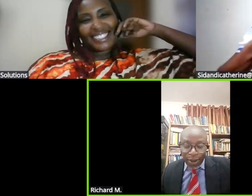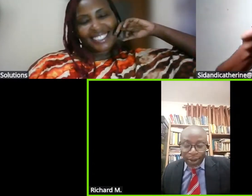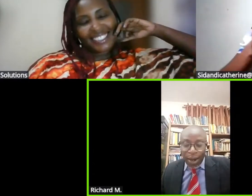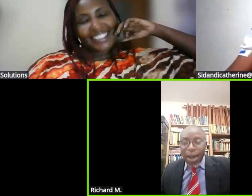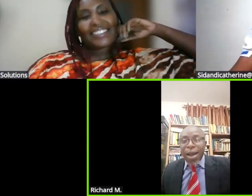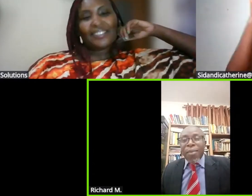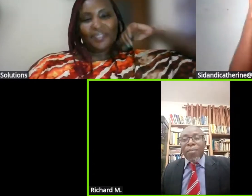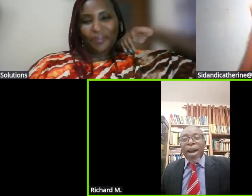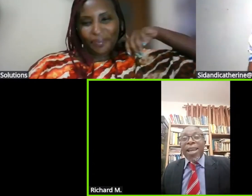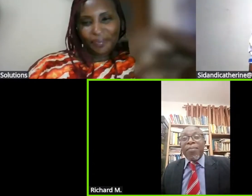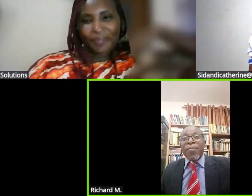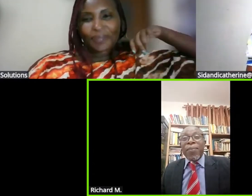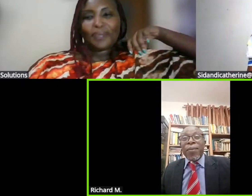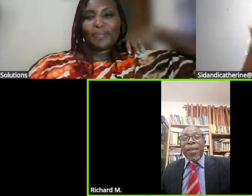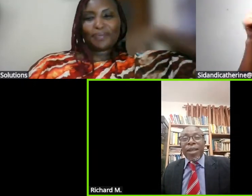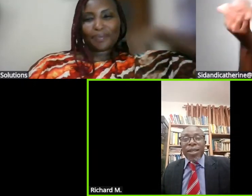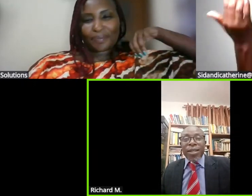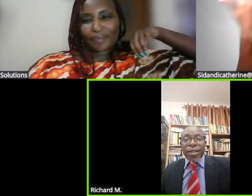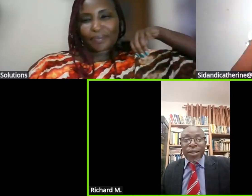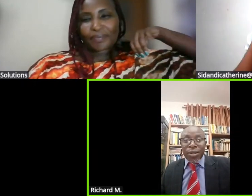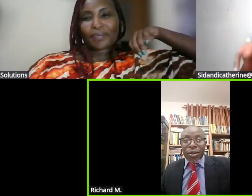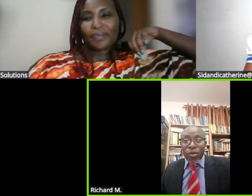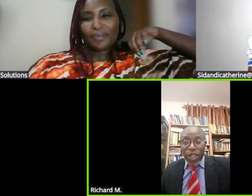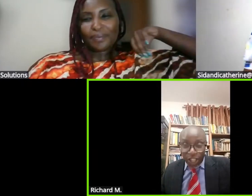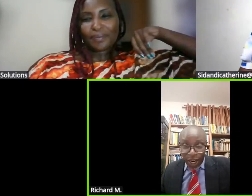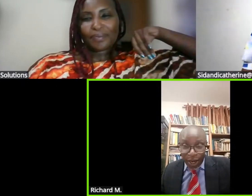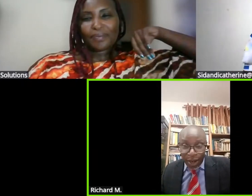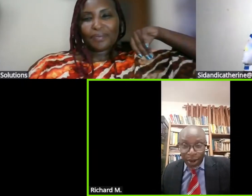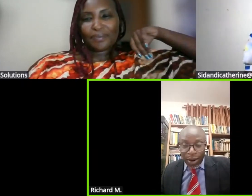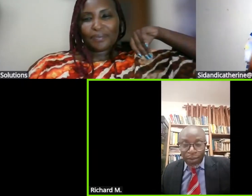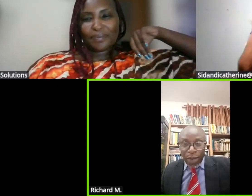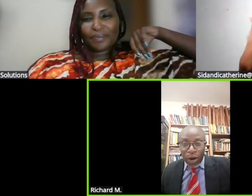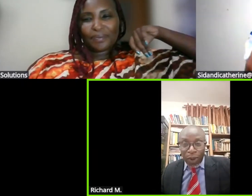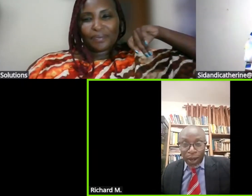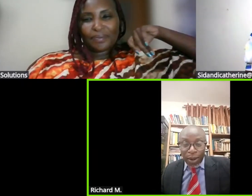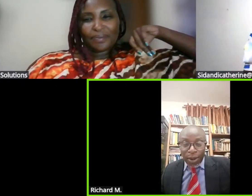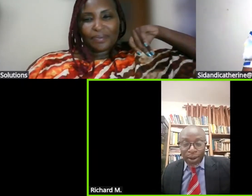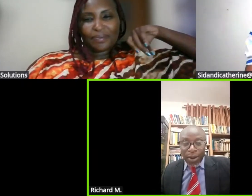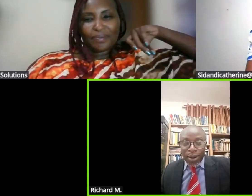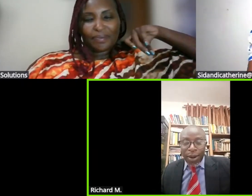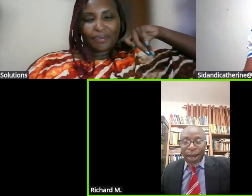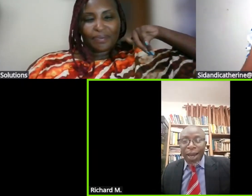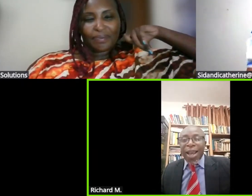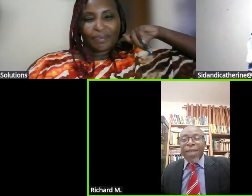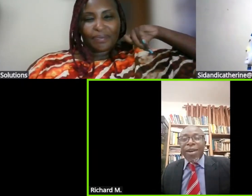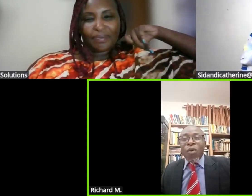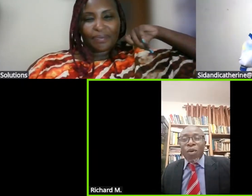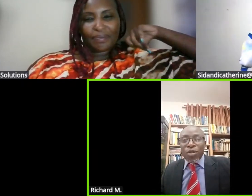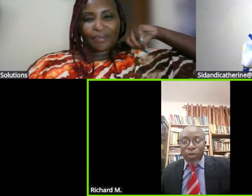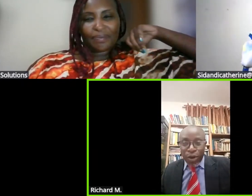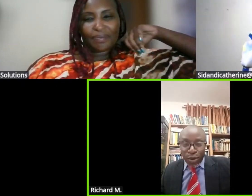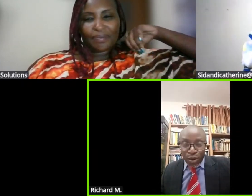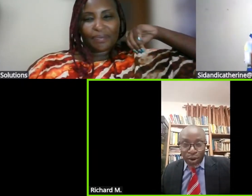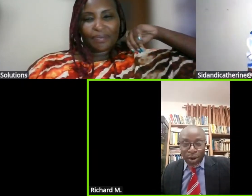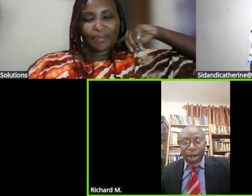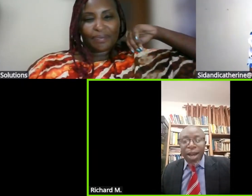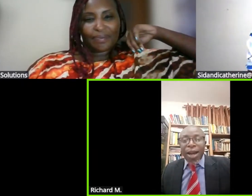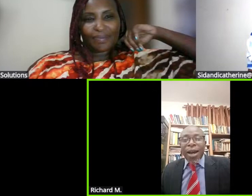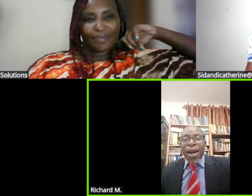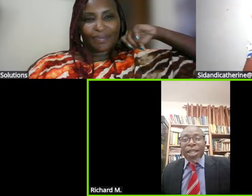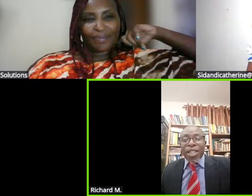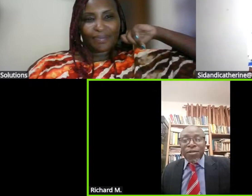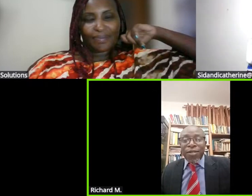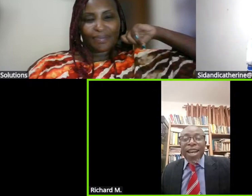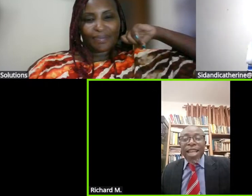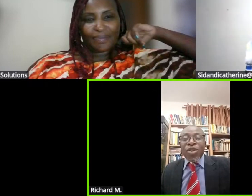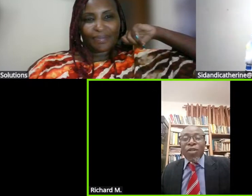tonight. My name is Richard Magoma, and I have a quote for you.